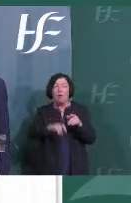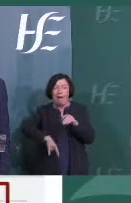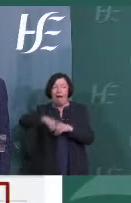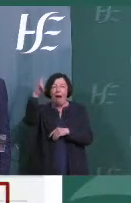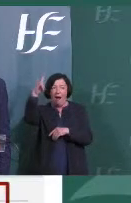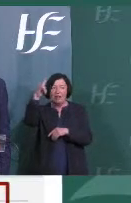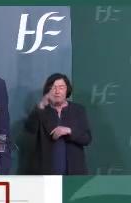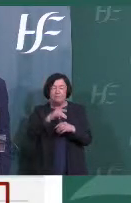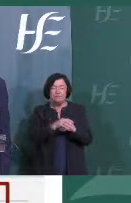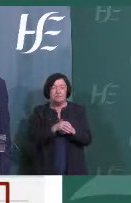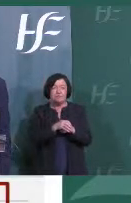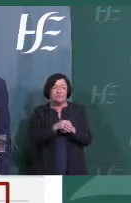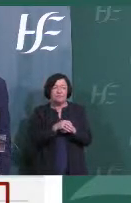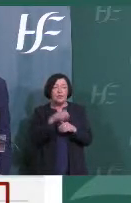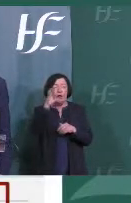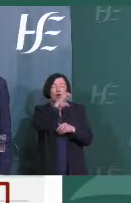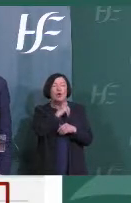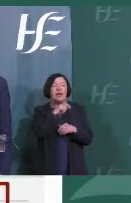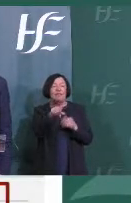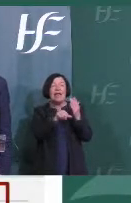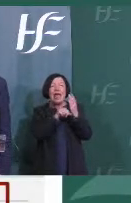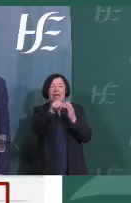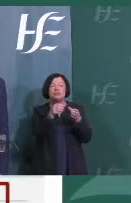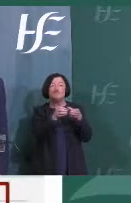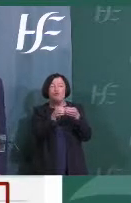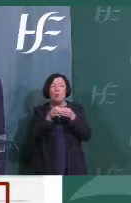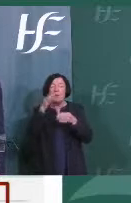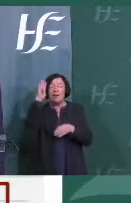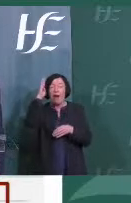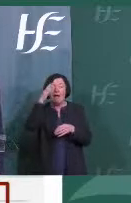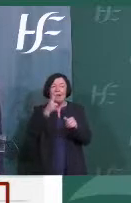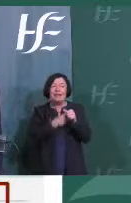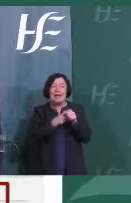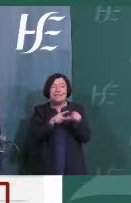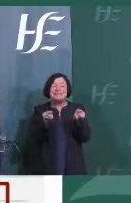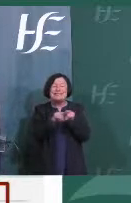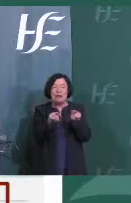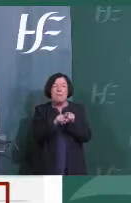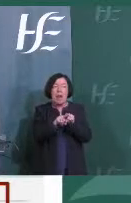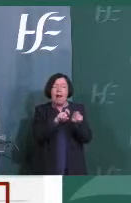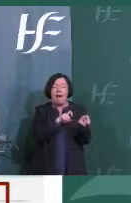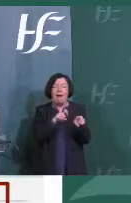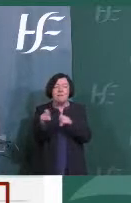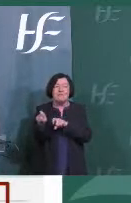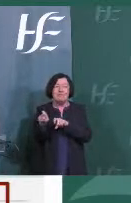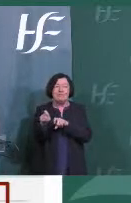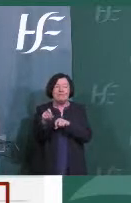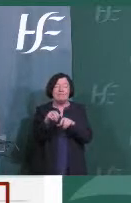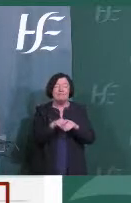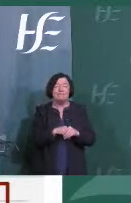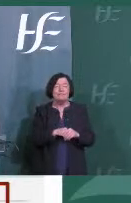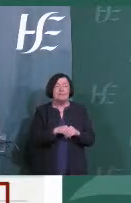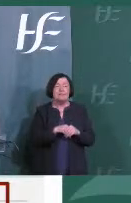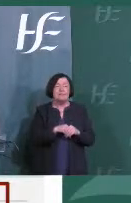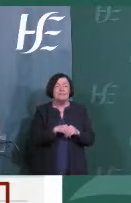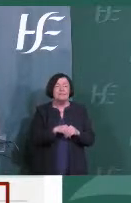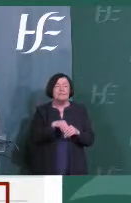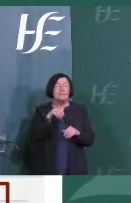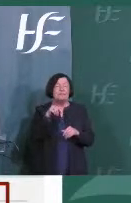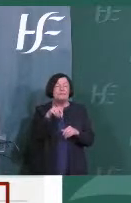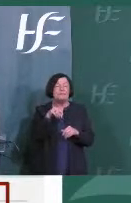high. So looking at the age groups in Ireland, again, that similar pattern, which has been